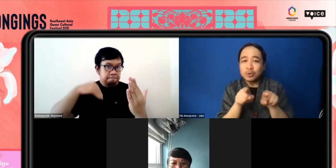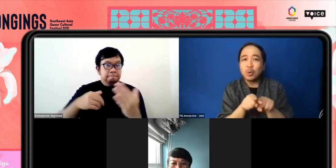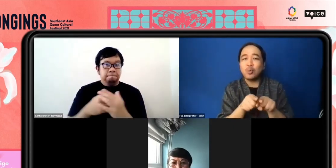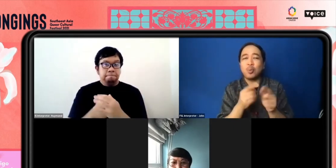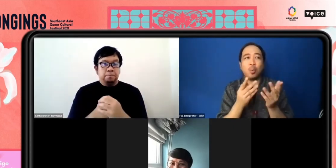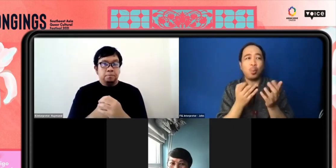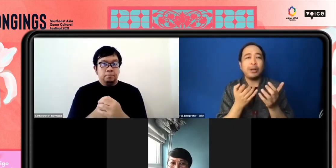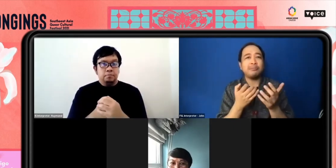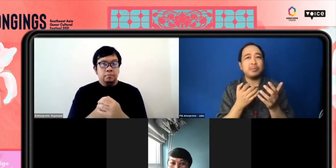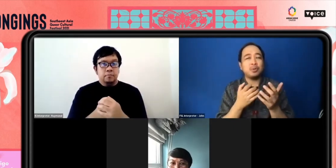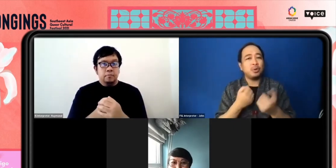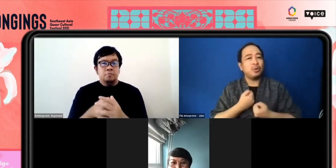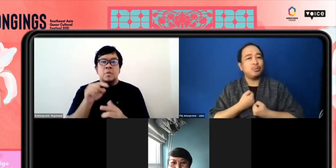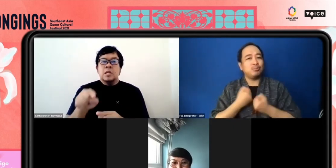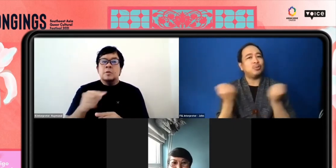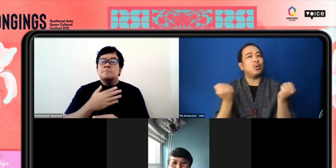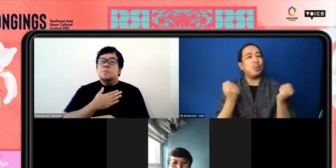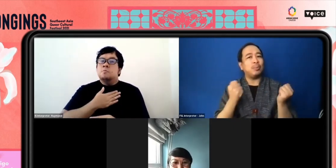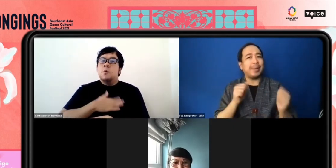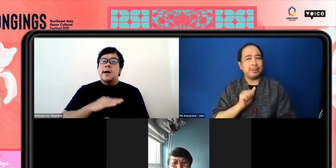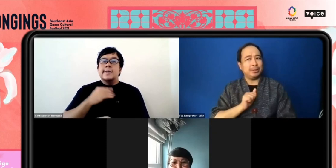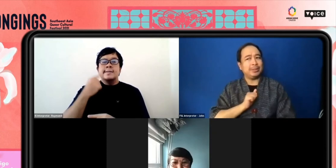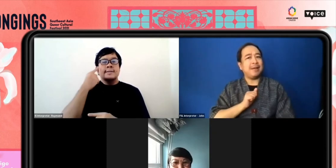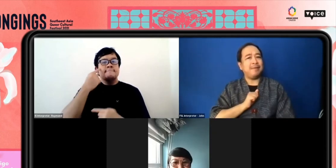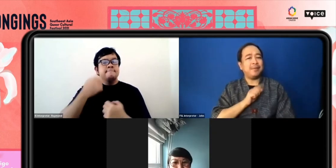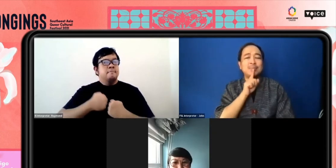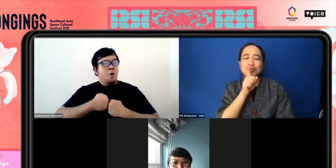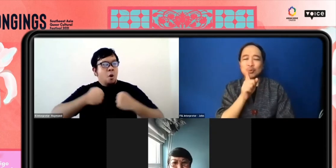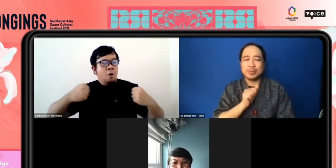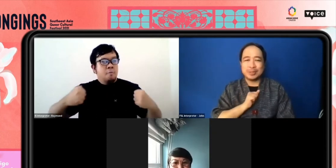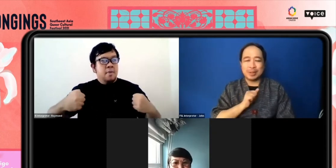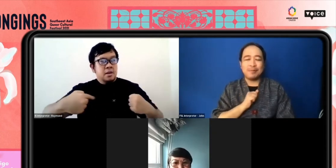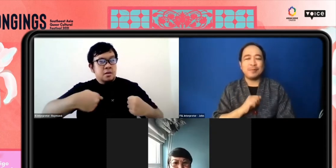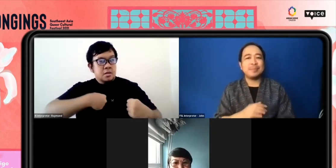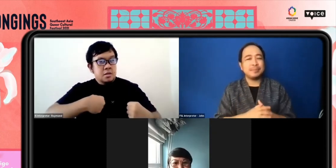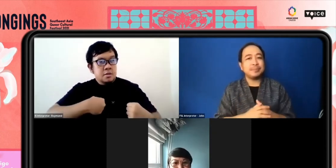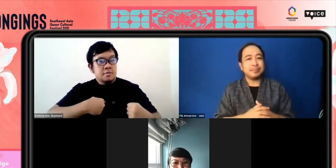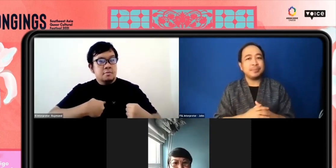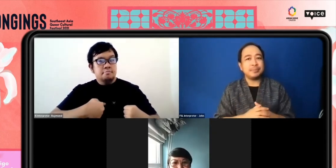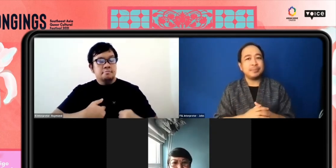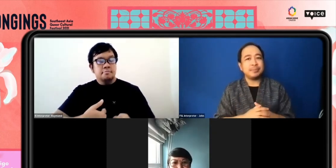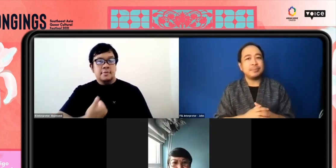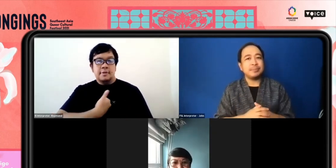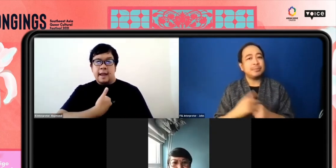But then, in those 47 years,